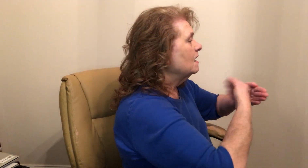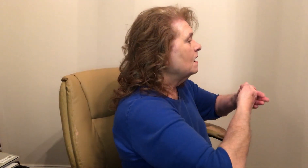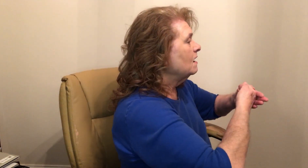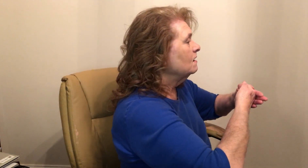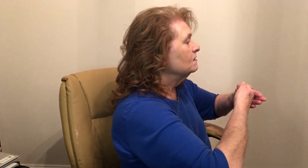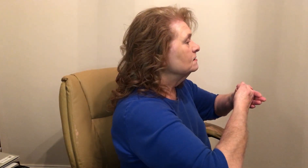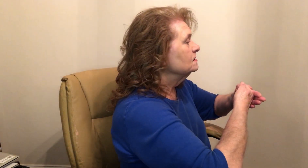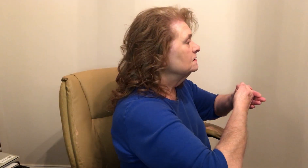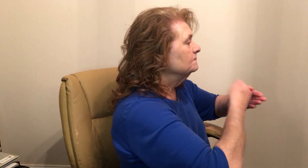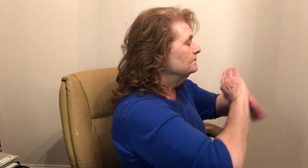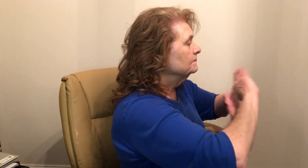all